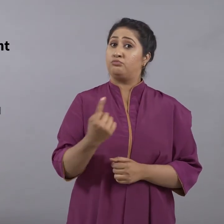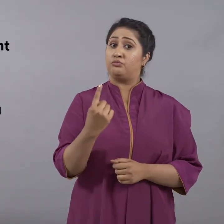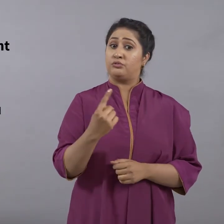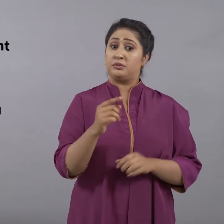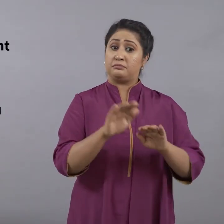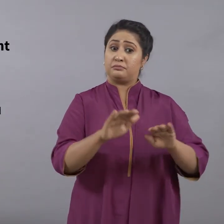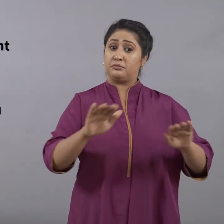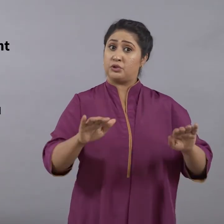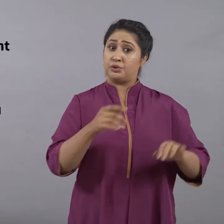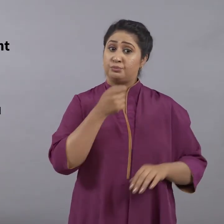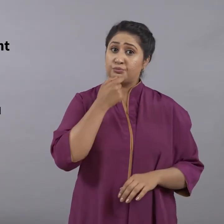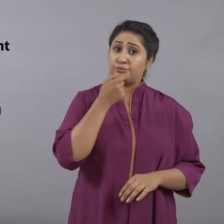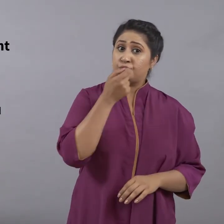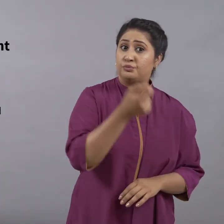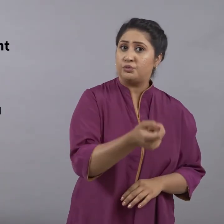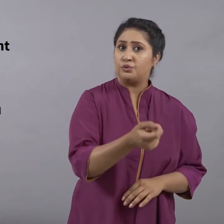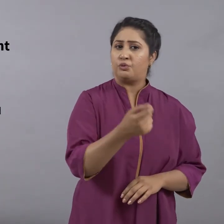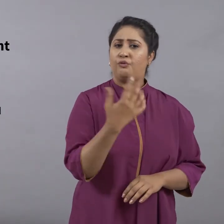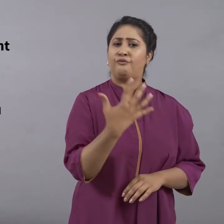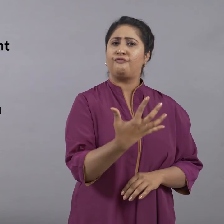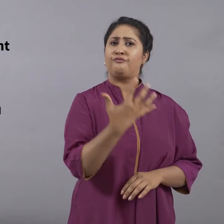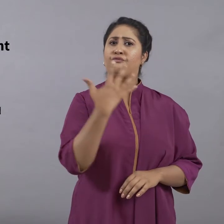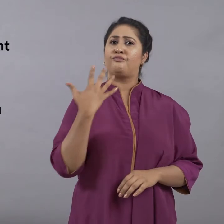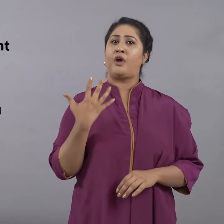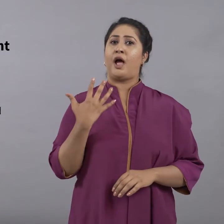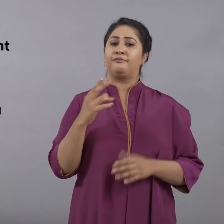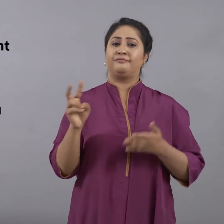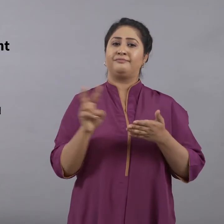Only asks the student to read any 5.